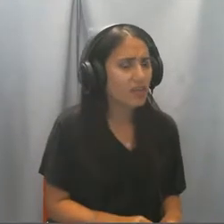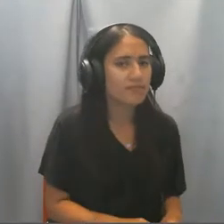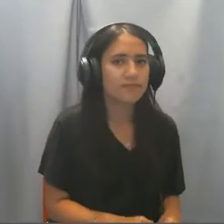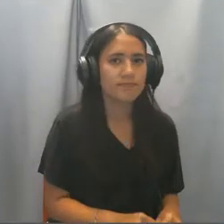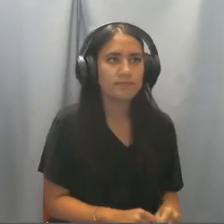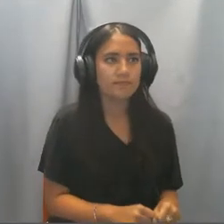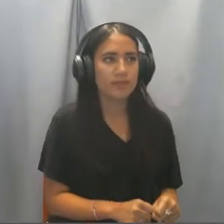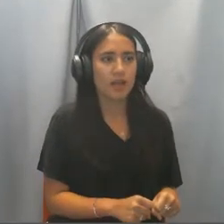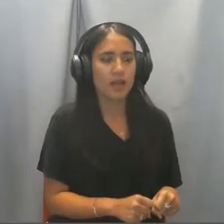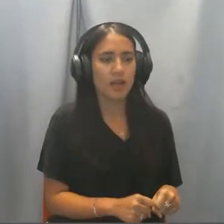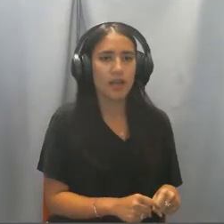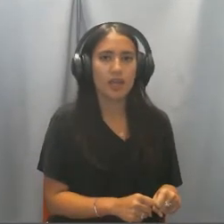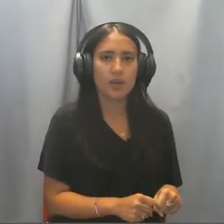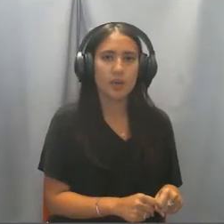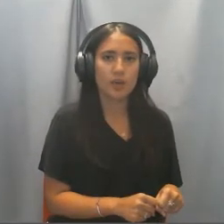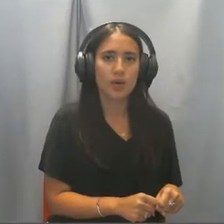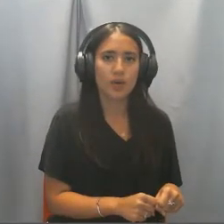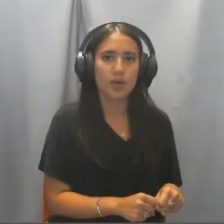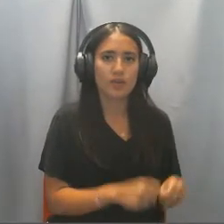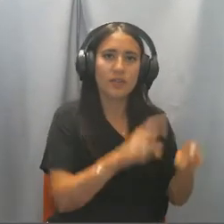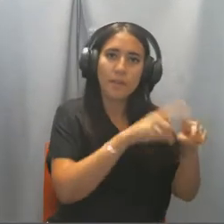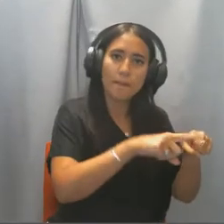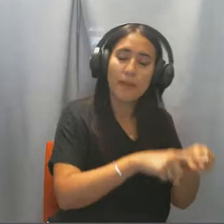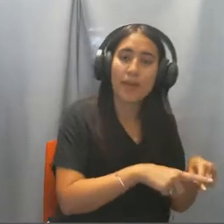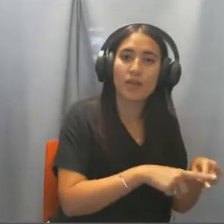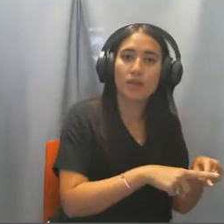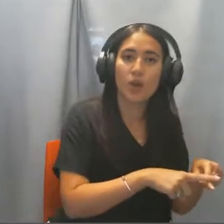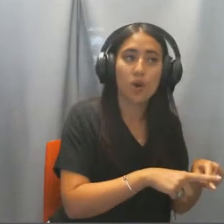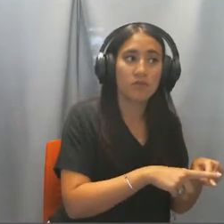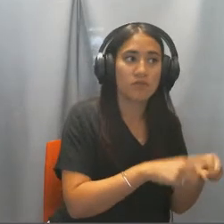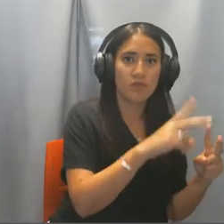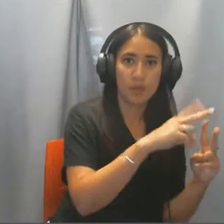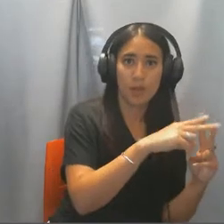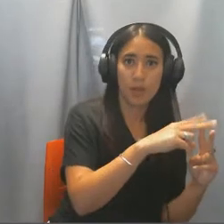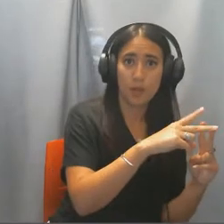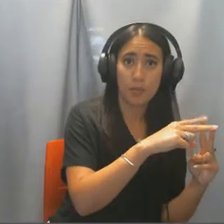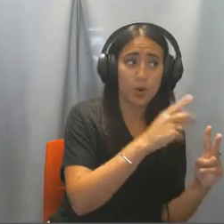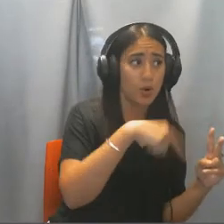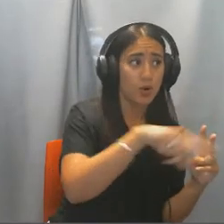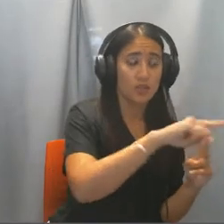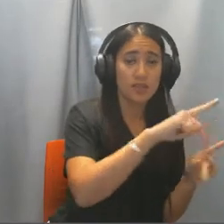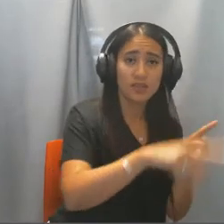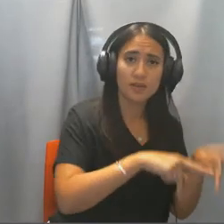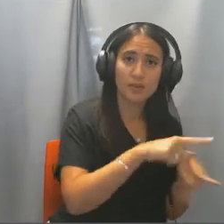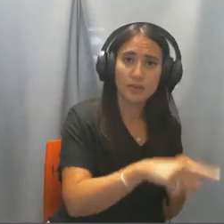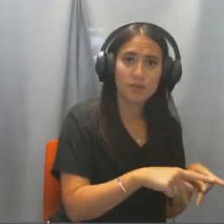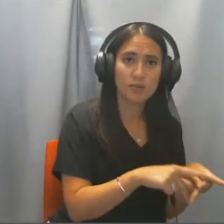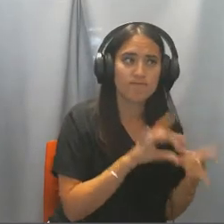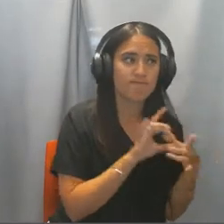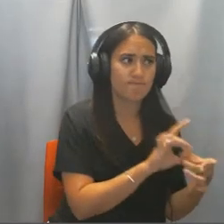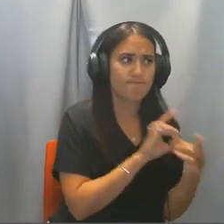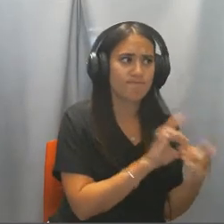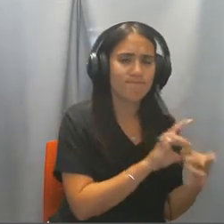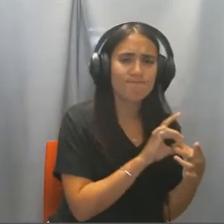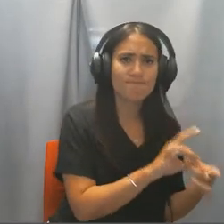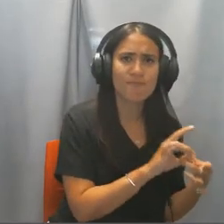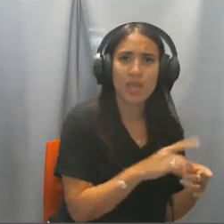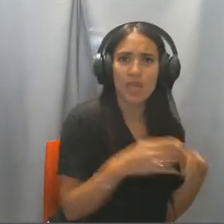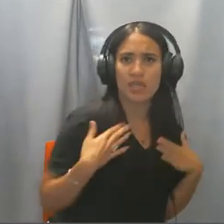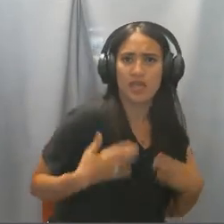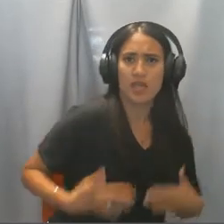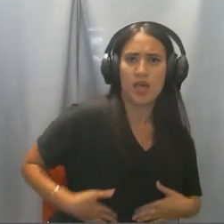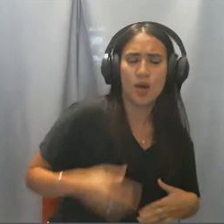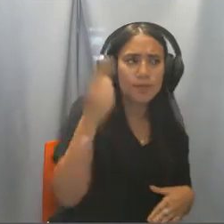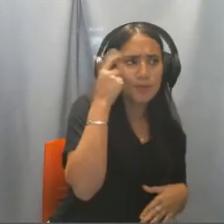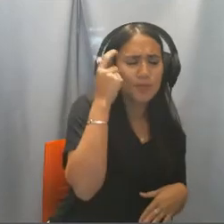of need, those people's memories stay sharper longer. And the people in relationships where they feel they really can't count